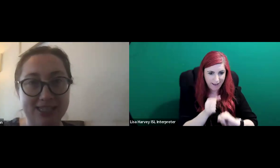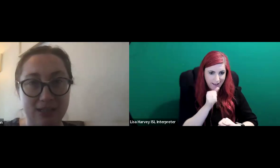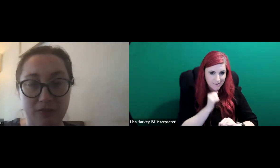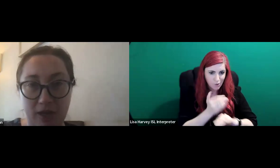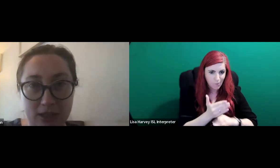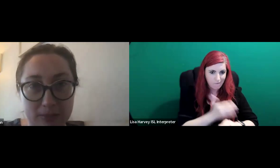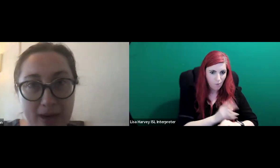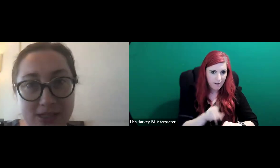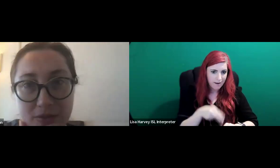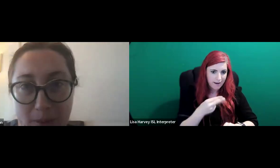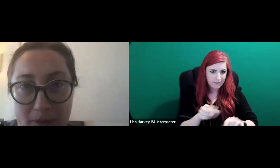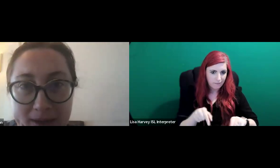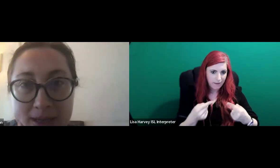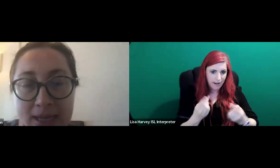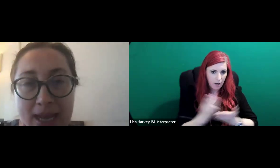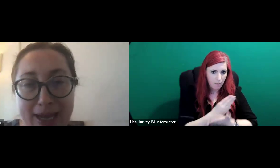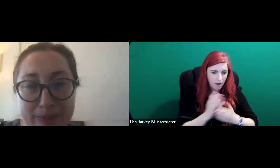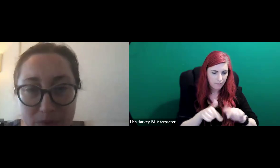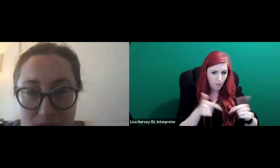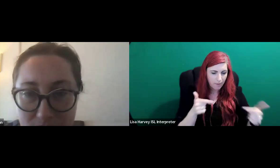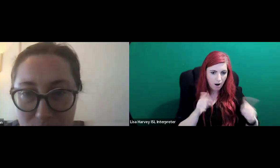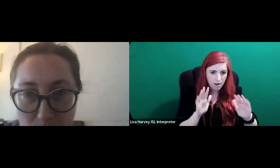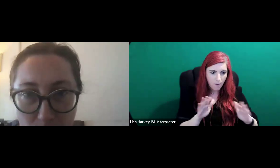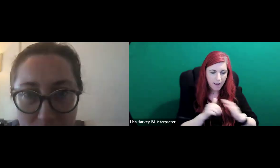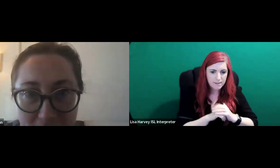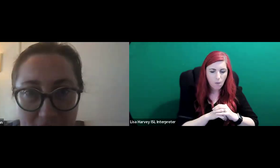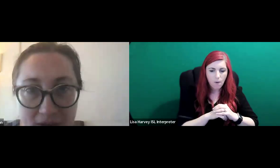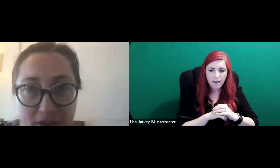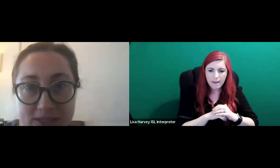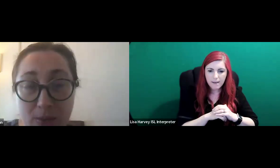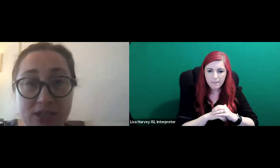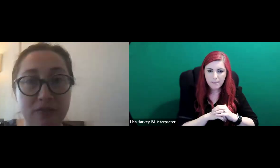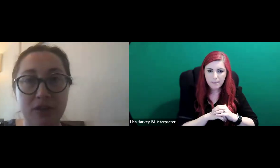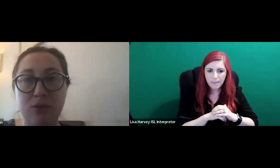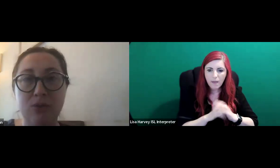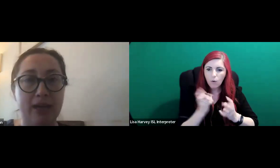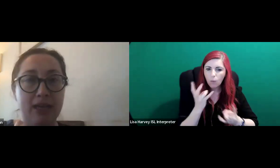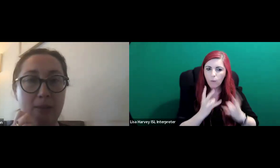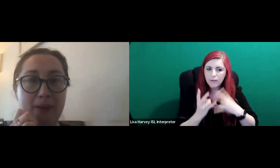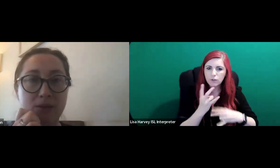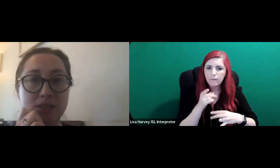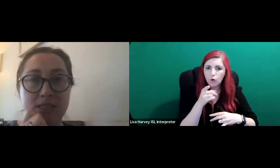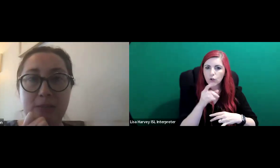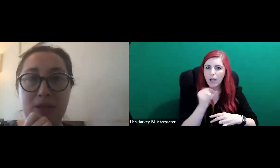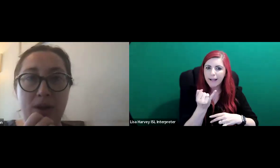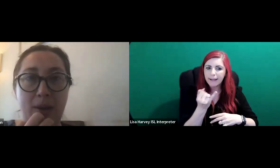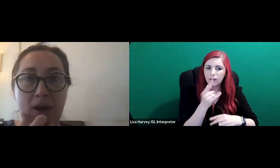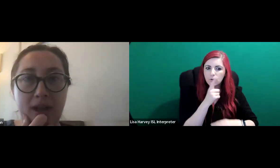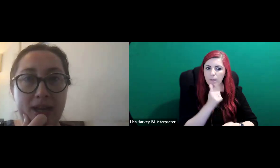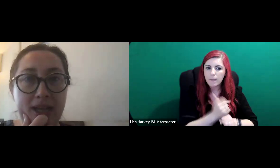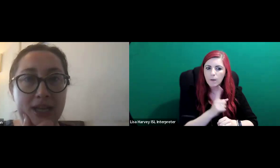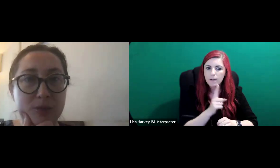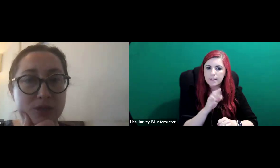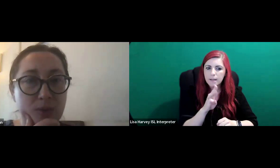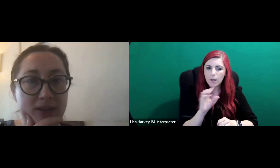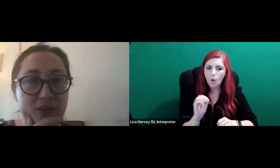to the next and final part of the webinar. So there is a question for you, Jackie, about the DPO